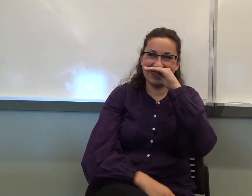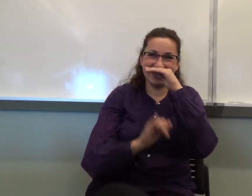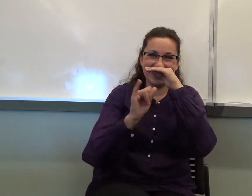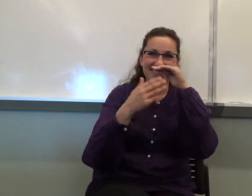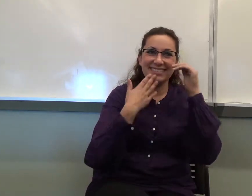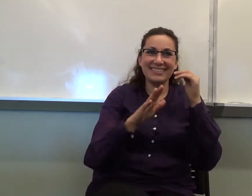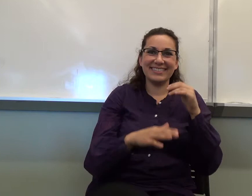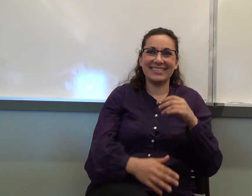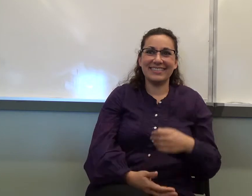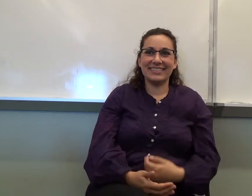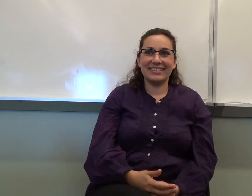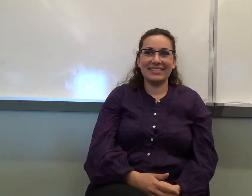his money did he spend?